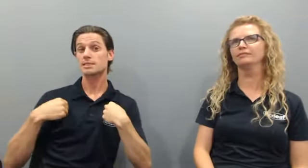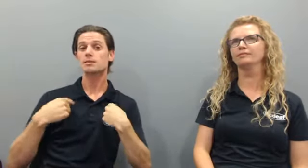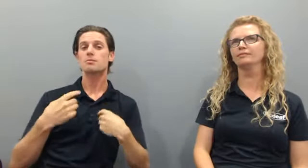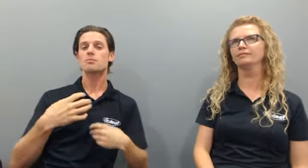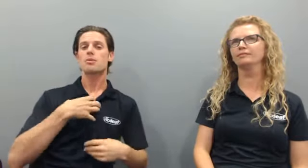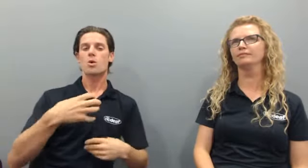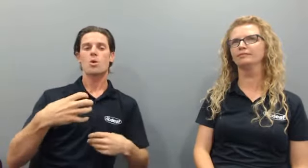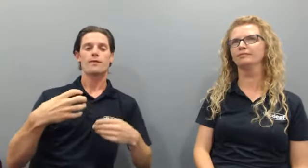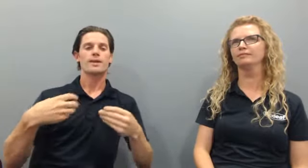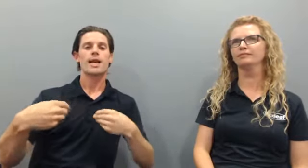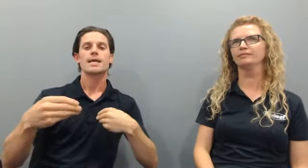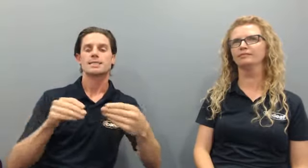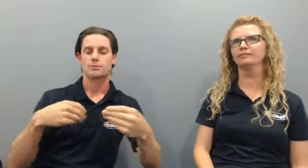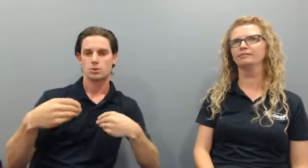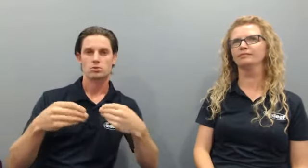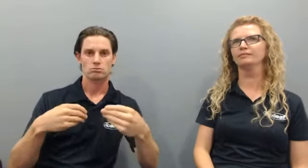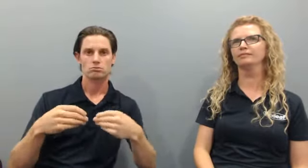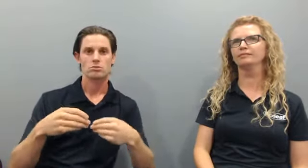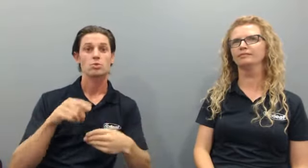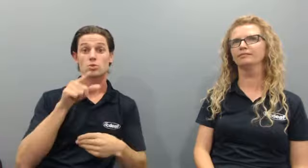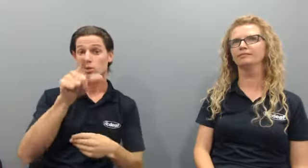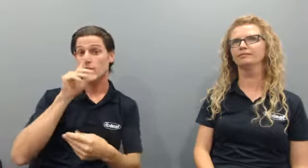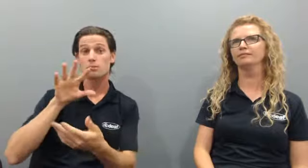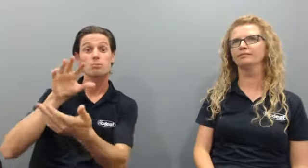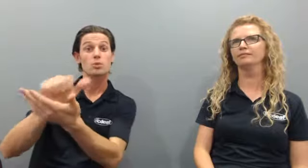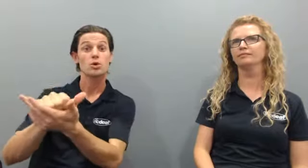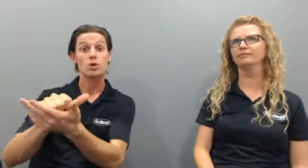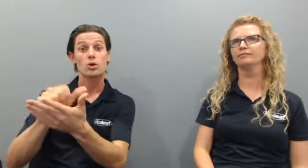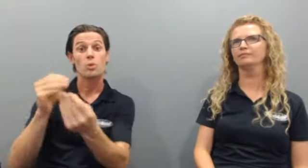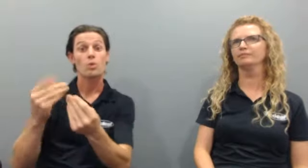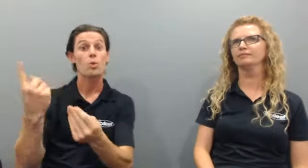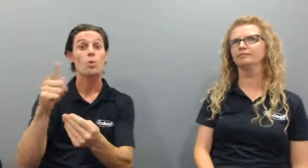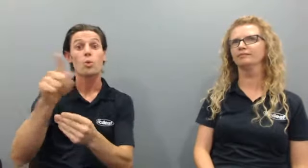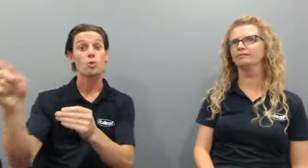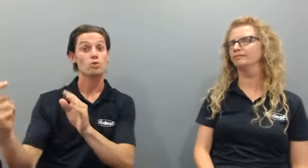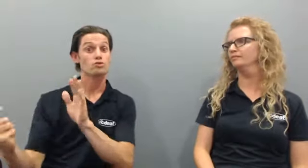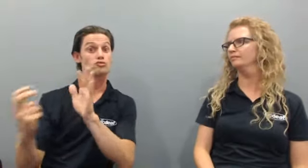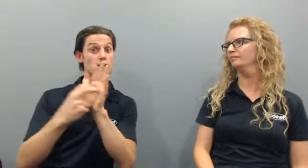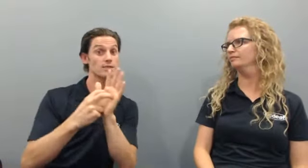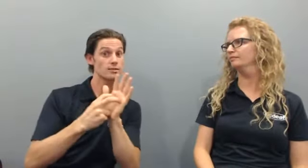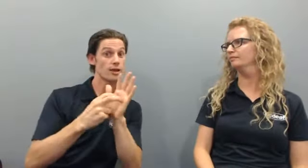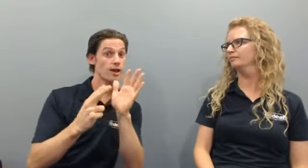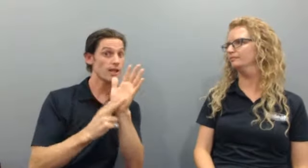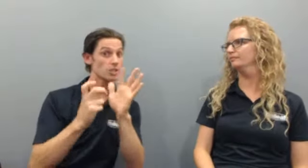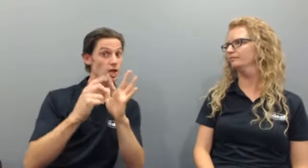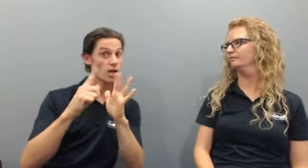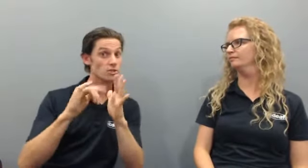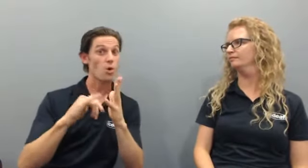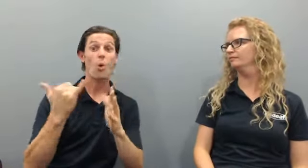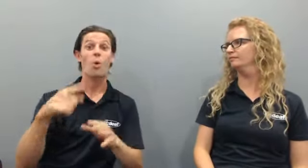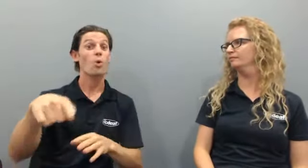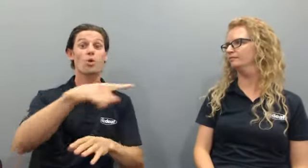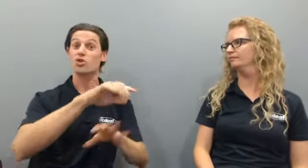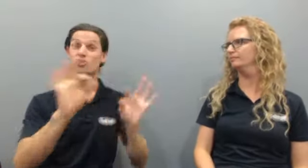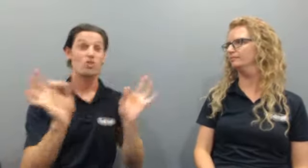if you're plan managed, it is more flexible. So you can book with anyone who's registered with the